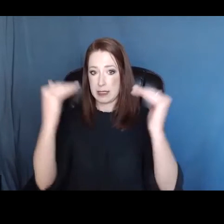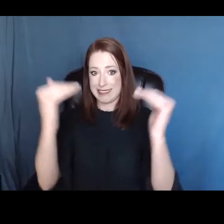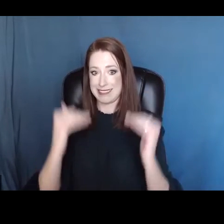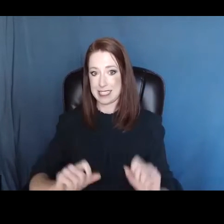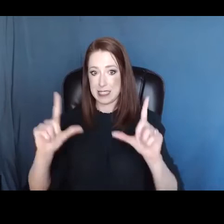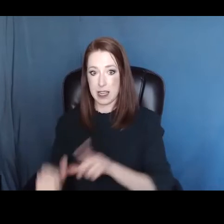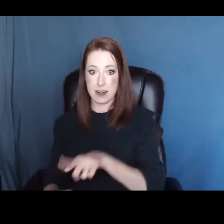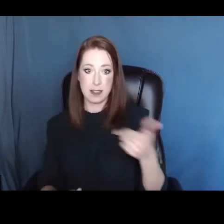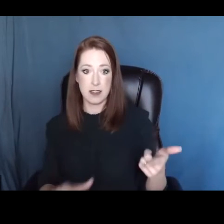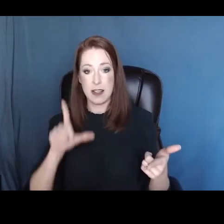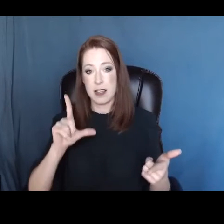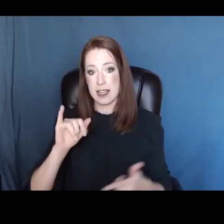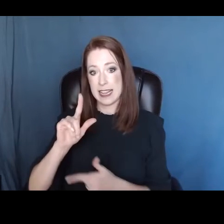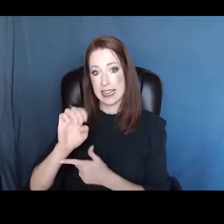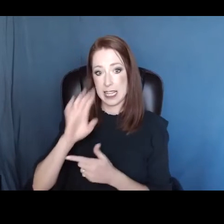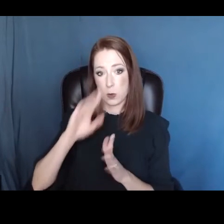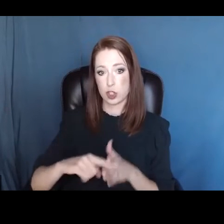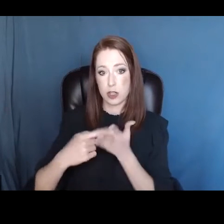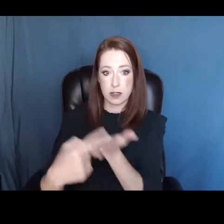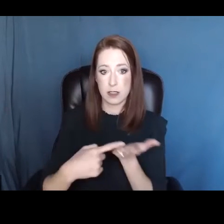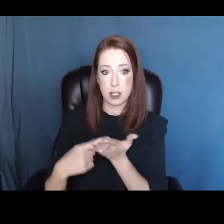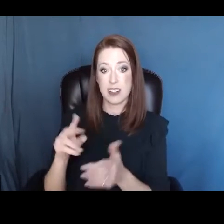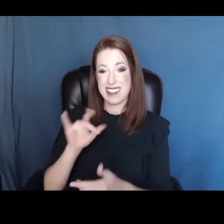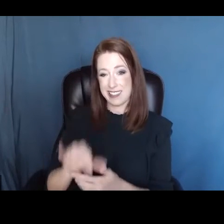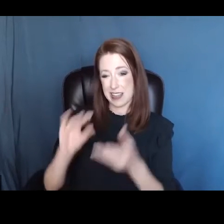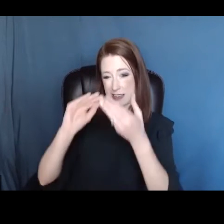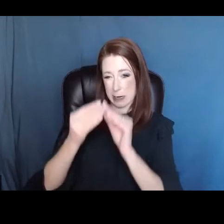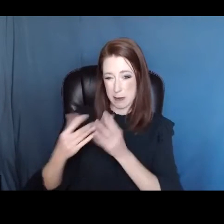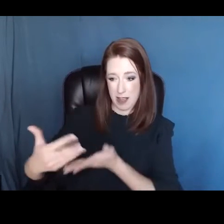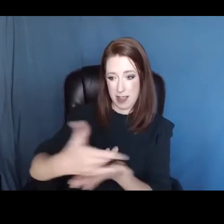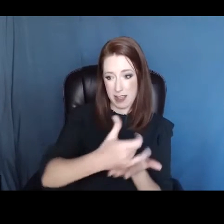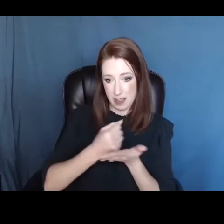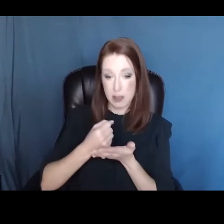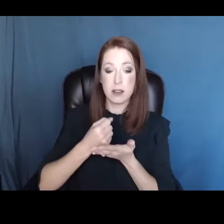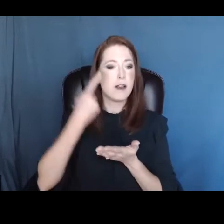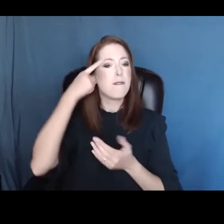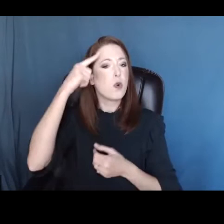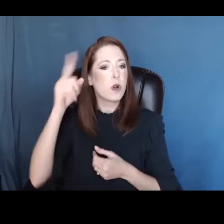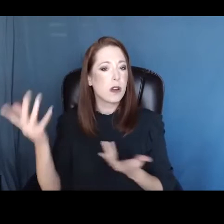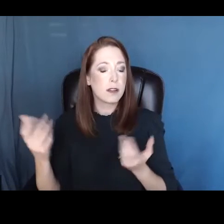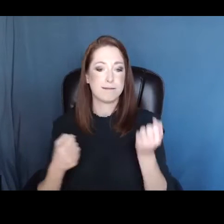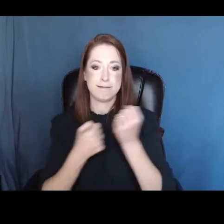Lily so we can start a discussion on using data for advocacy. Thanks.